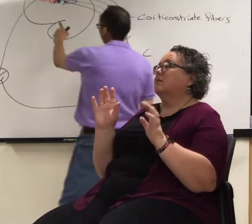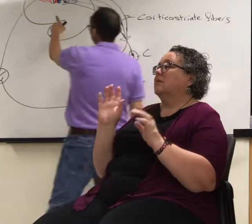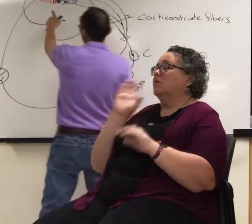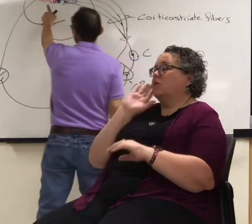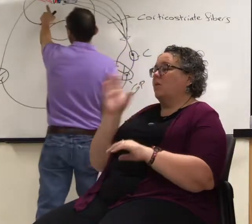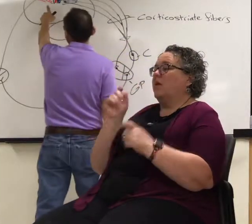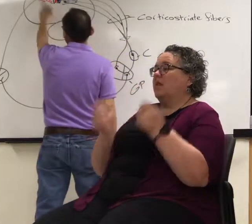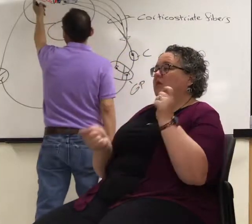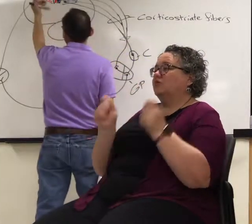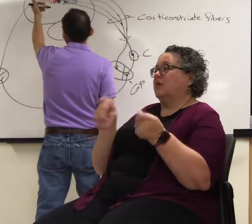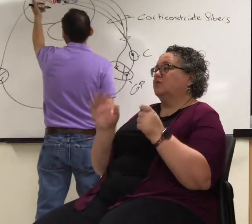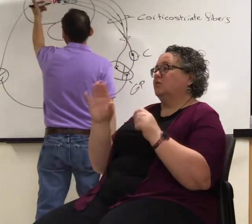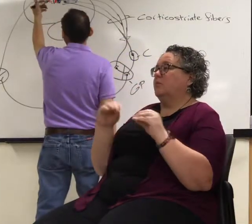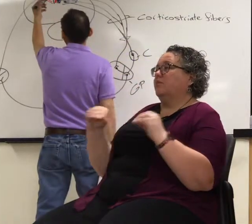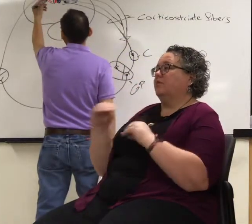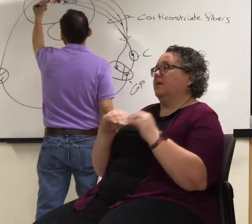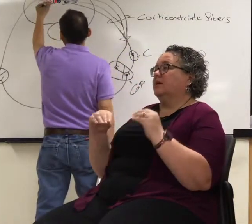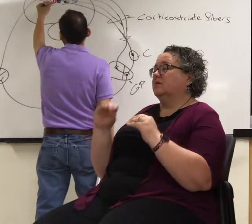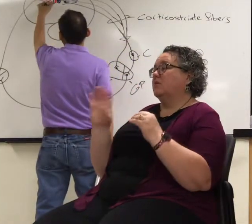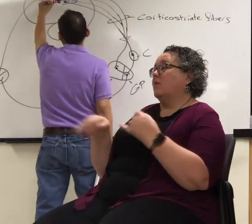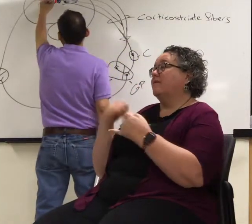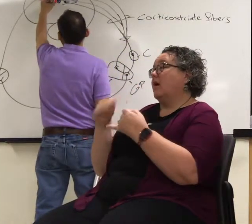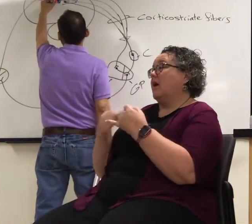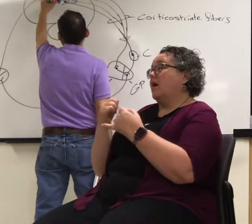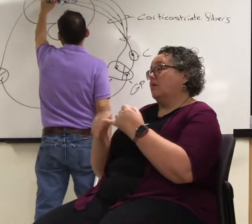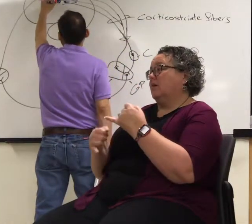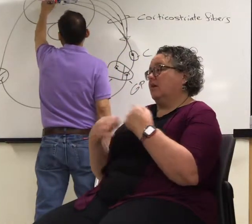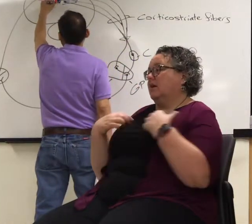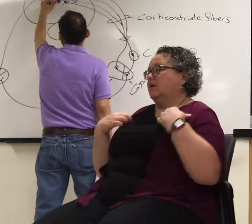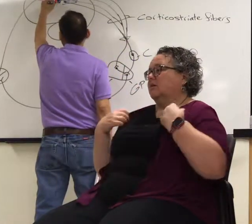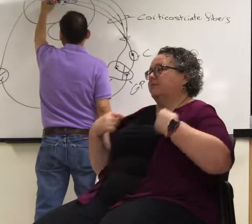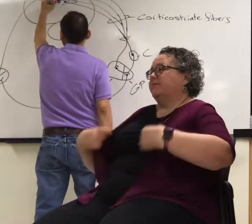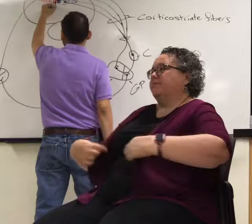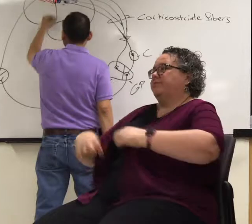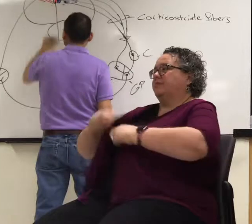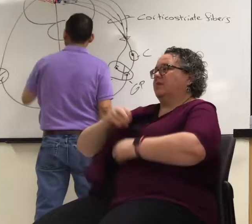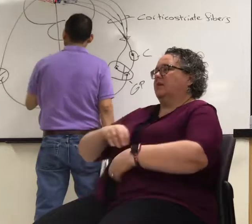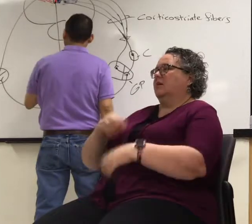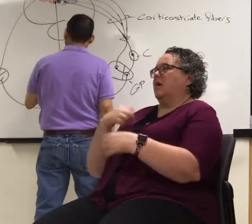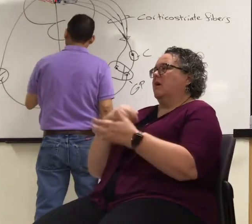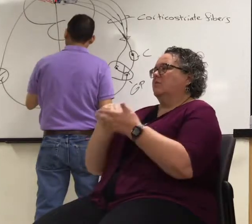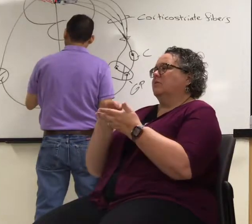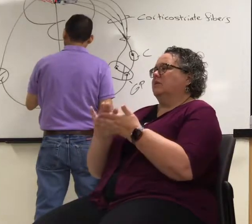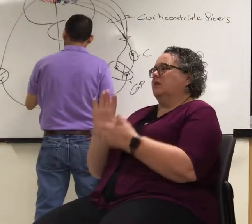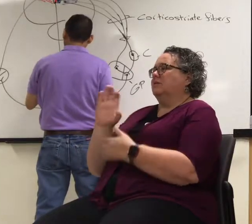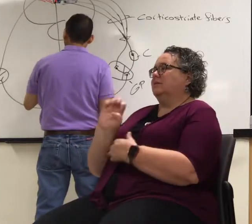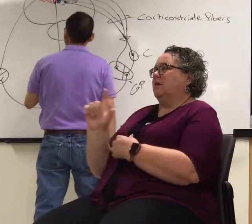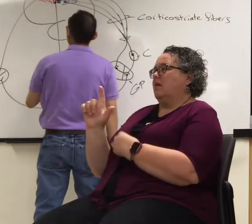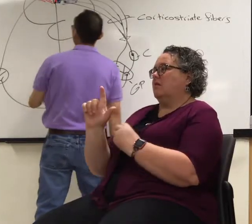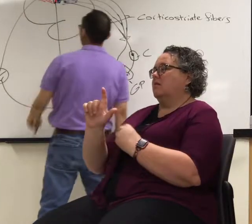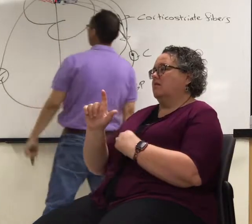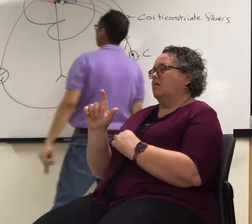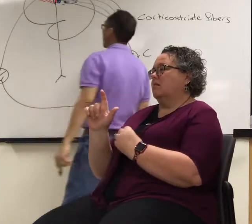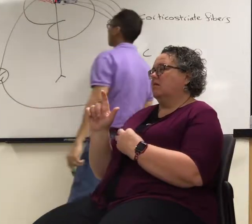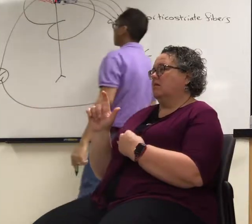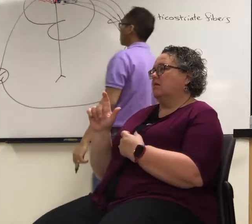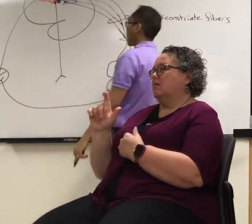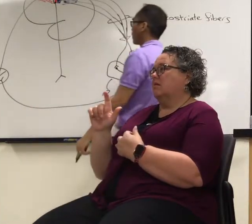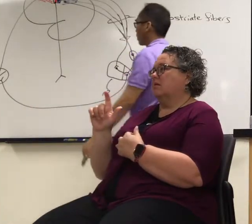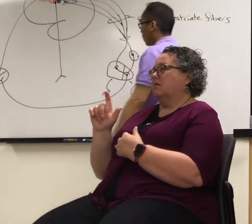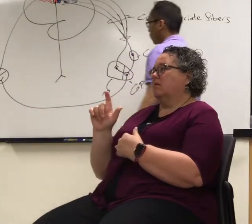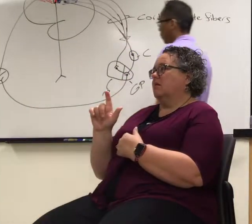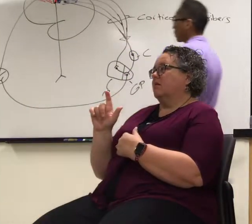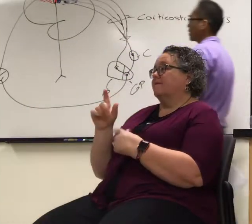you can adjust your movement. So I guess as a last step, I'll put a cell that goes down